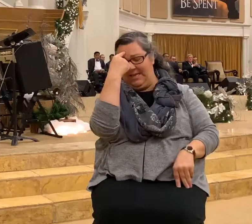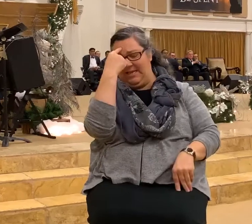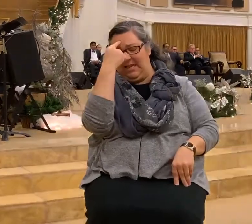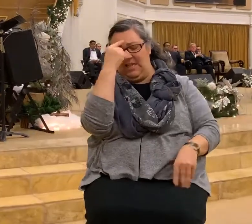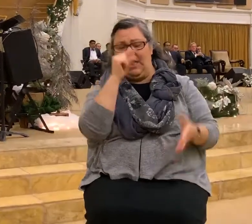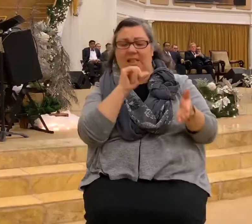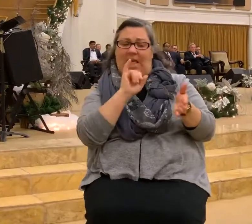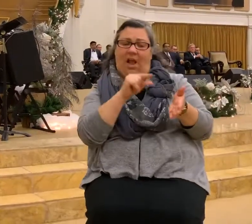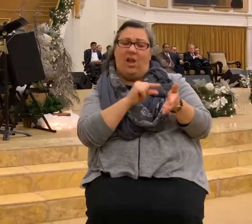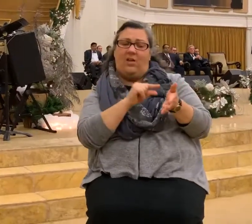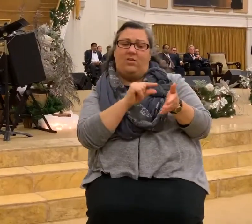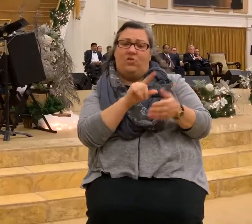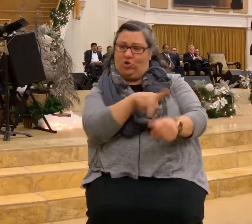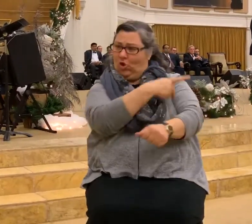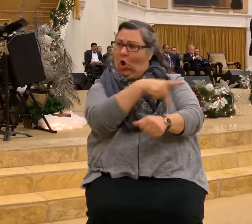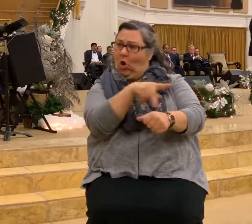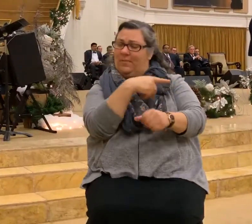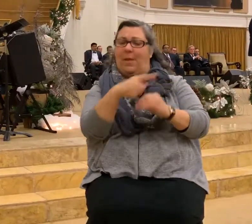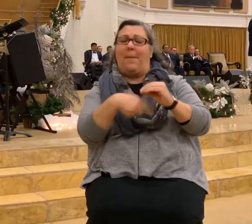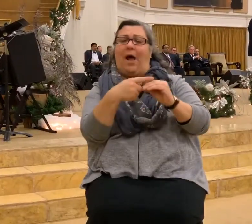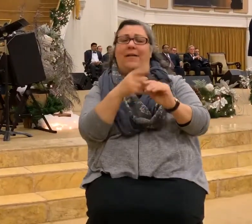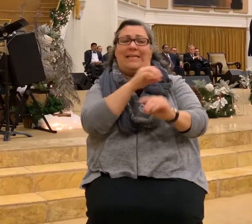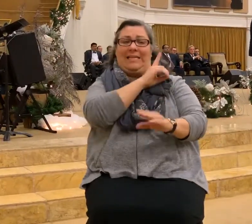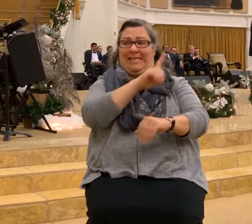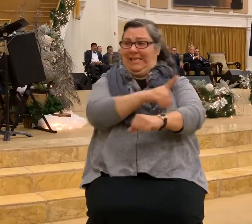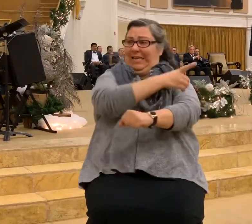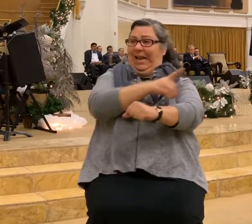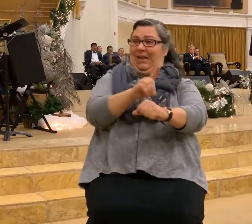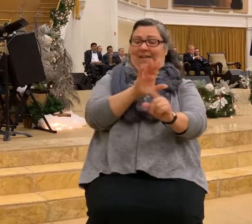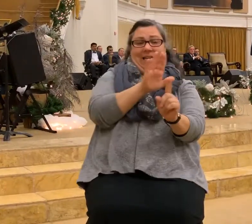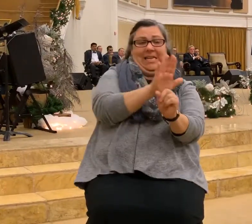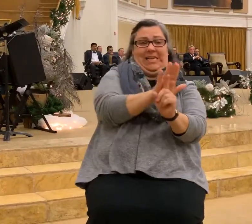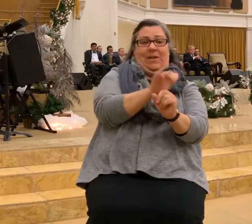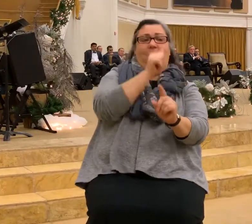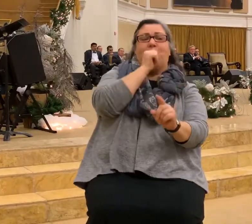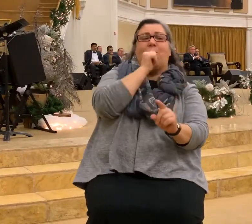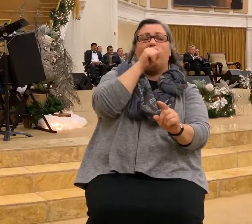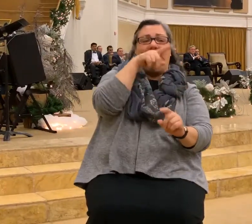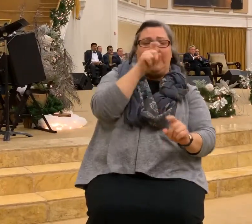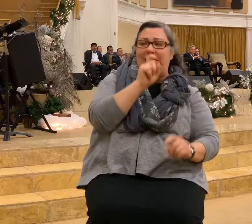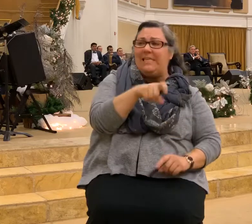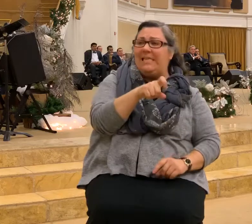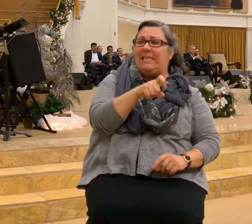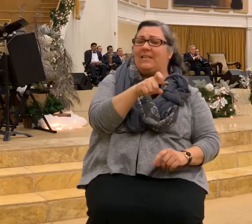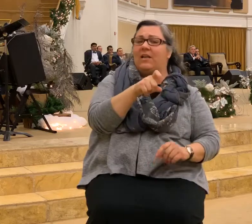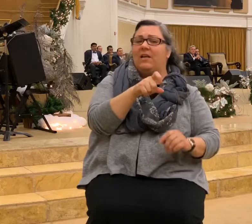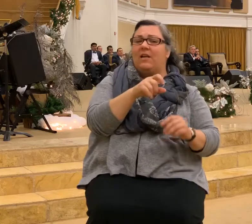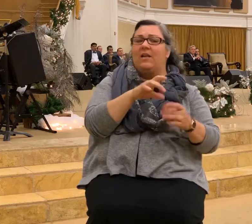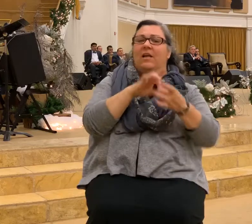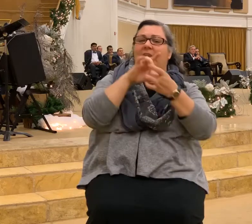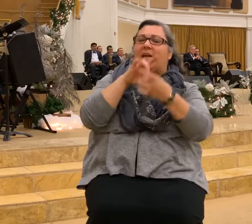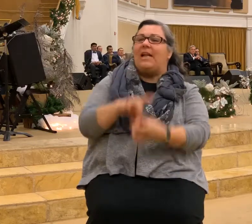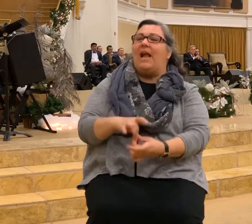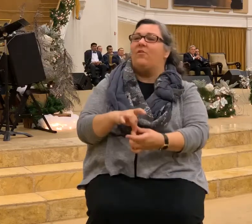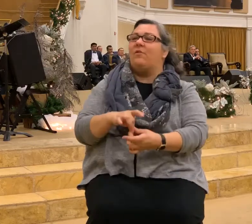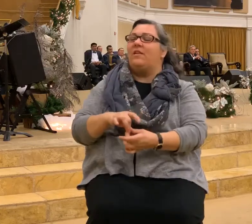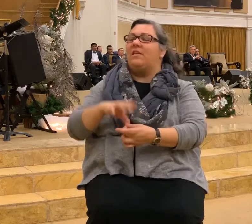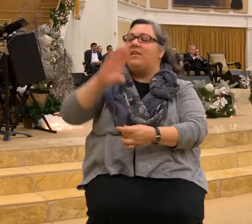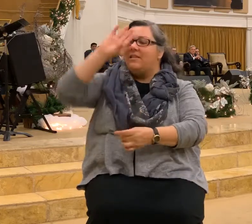this was about David's personal need in dealing with the rebellion of his